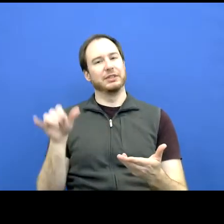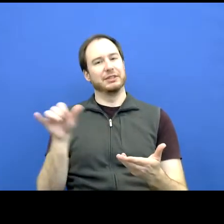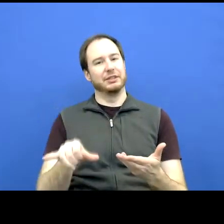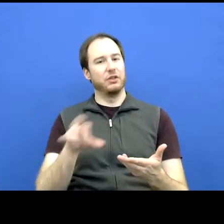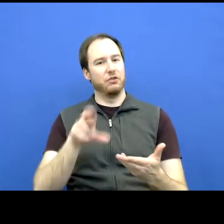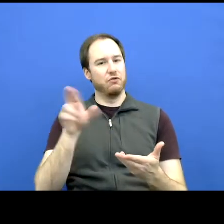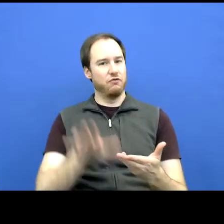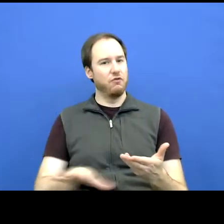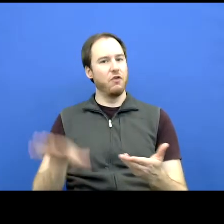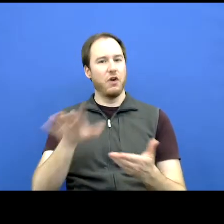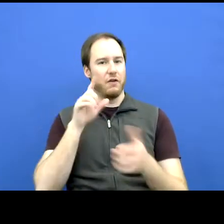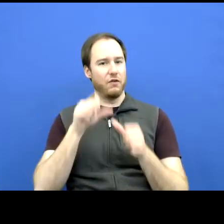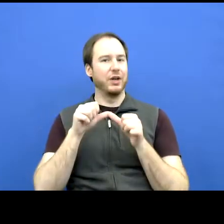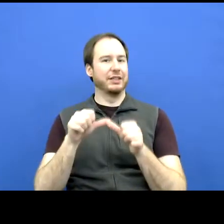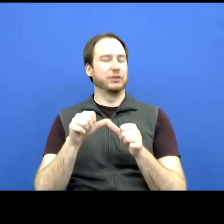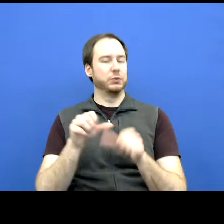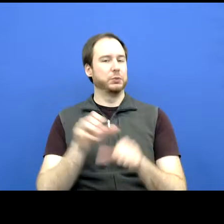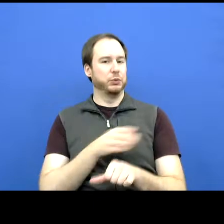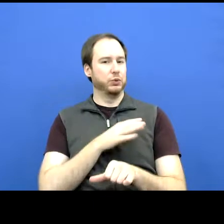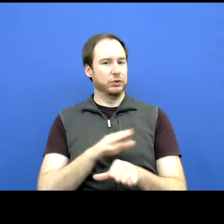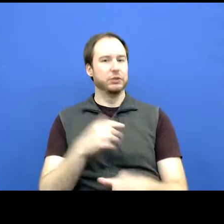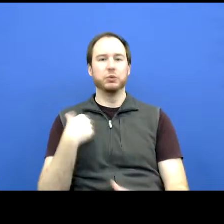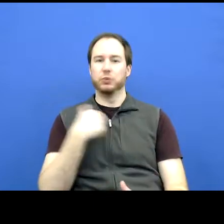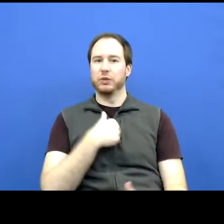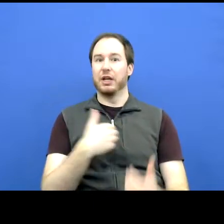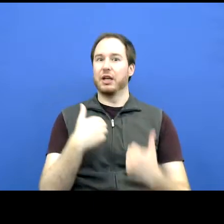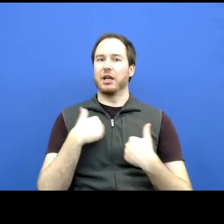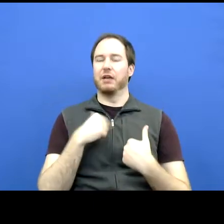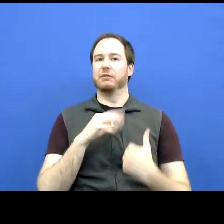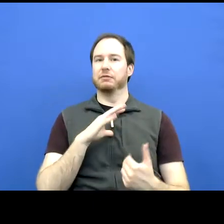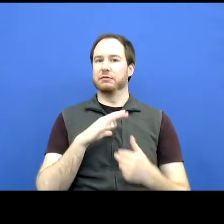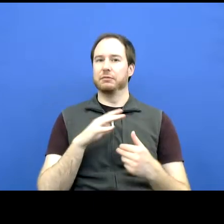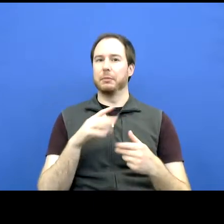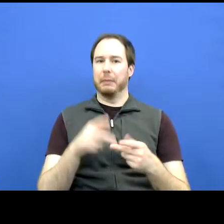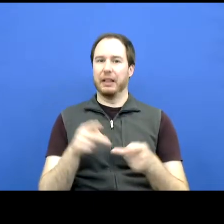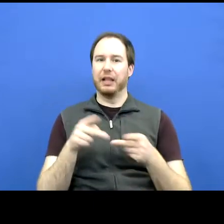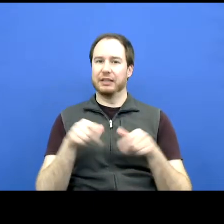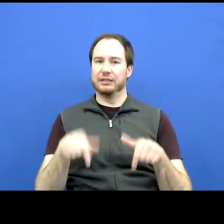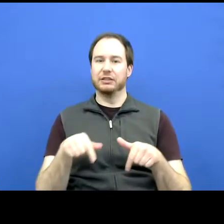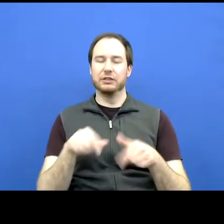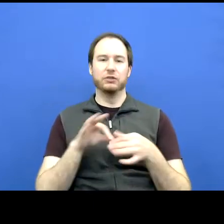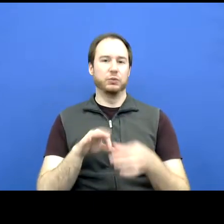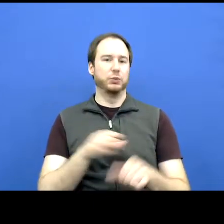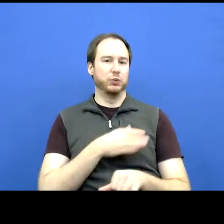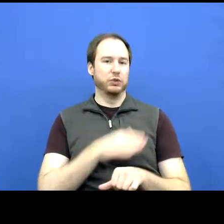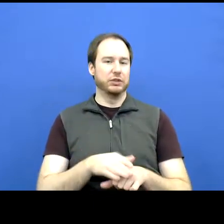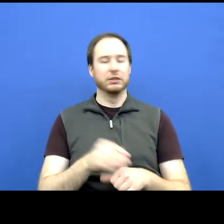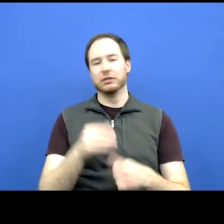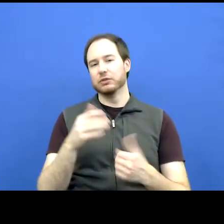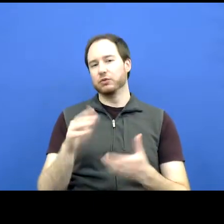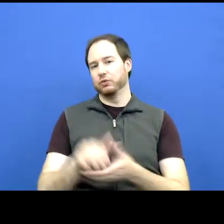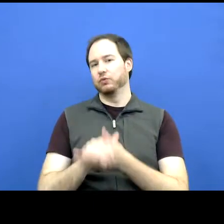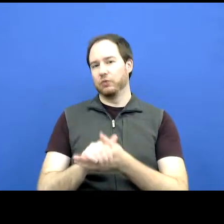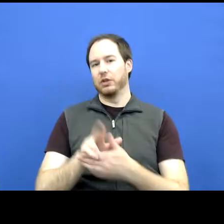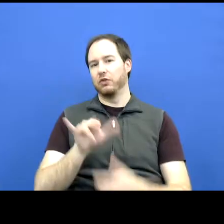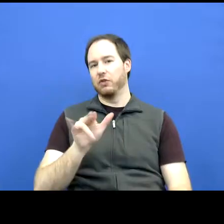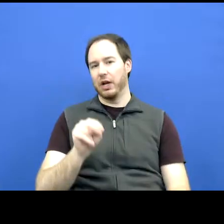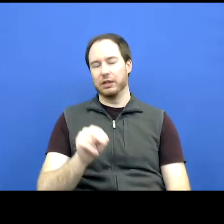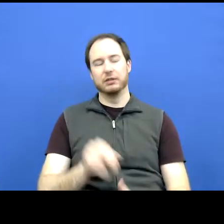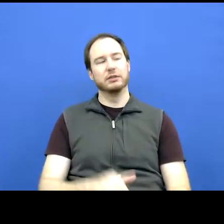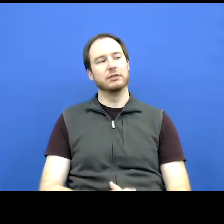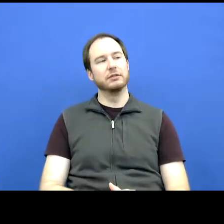Rochester area to study music. We have I think it's a great place to study music at. So congratulations, Ryan,